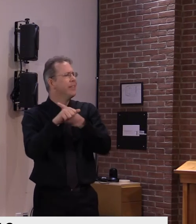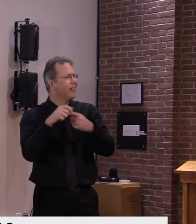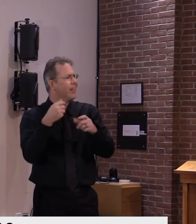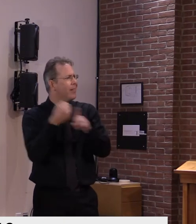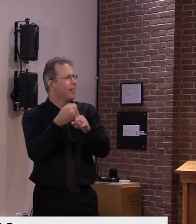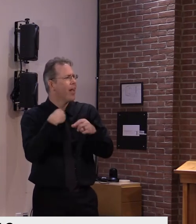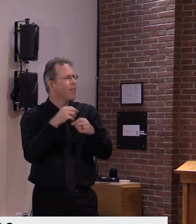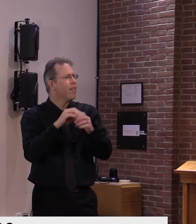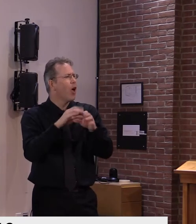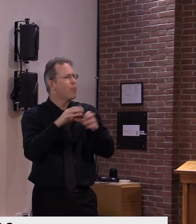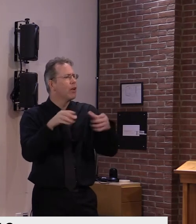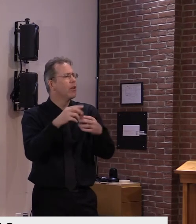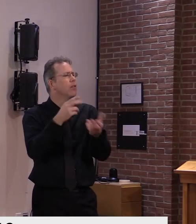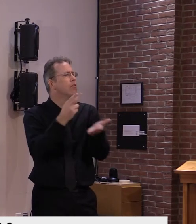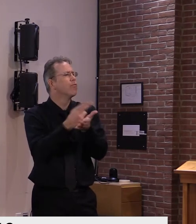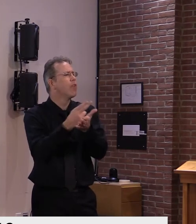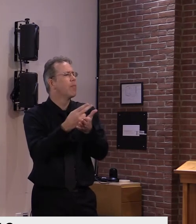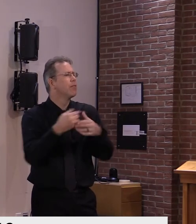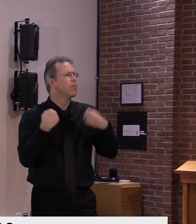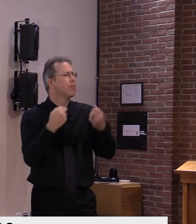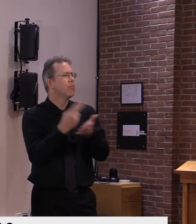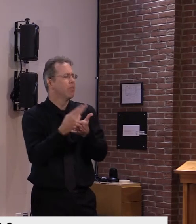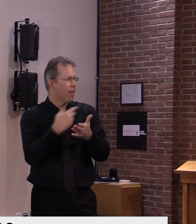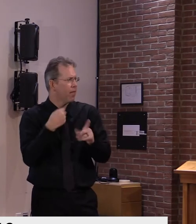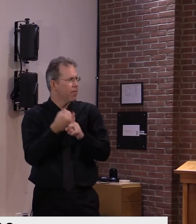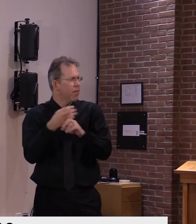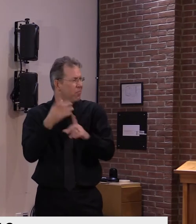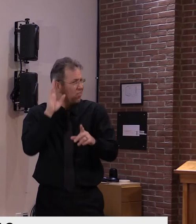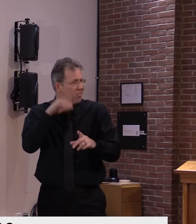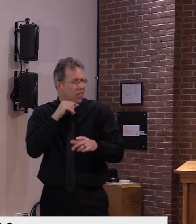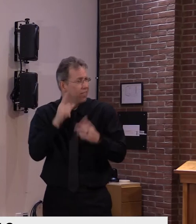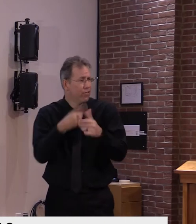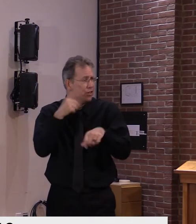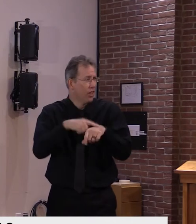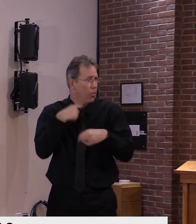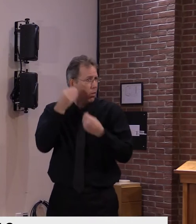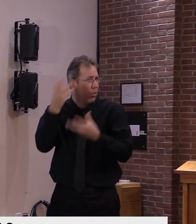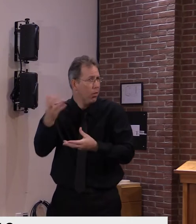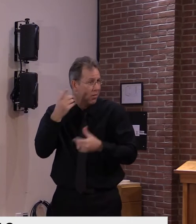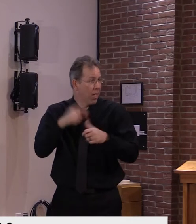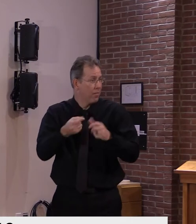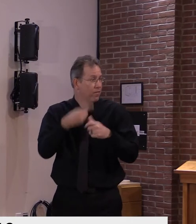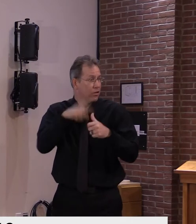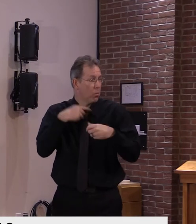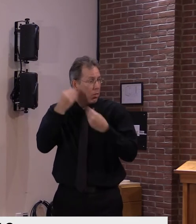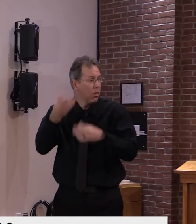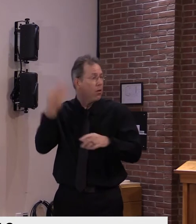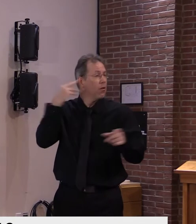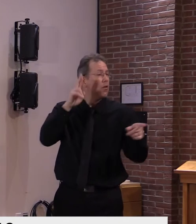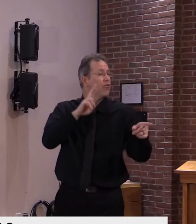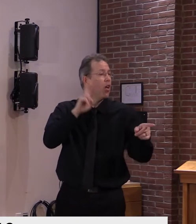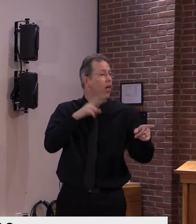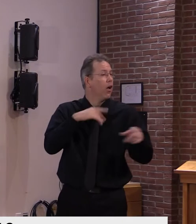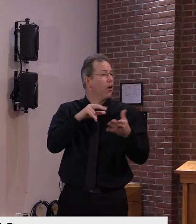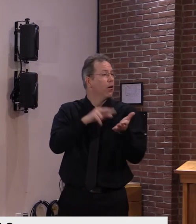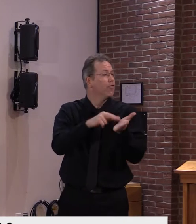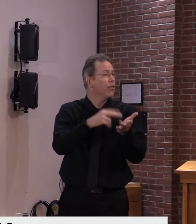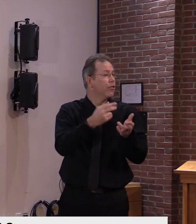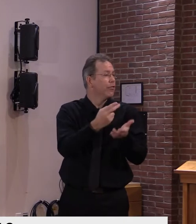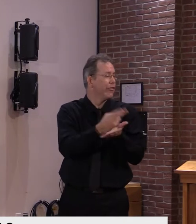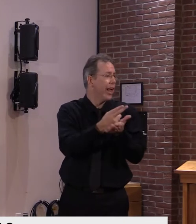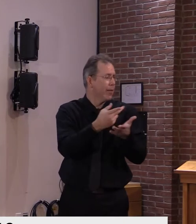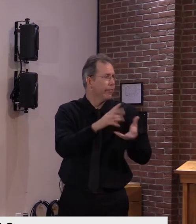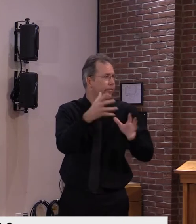Greg. We did disclose that Rutland Regional had an issue as it was unfolding. I mean, it